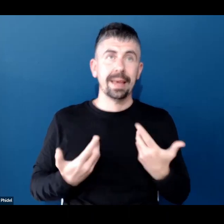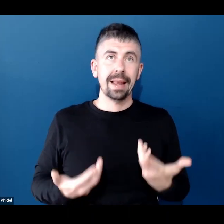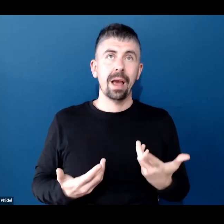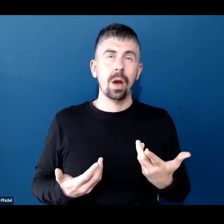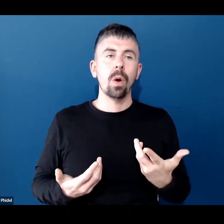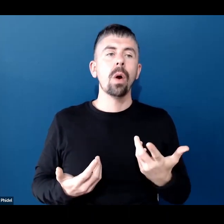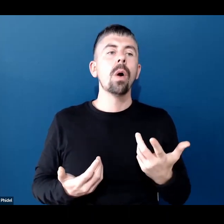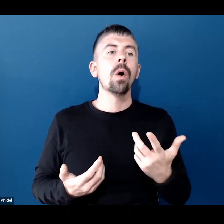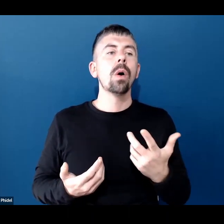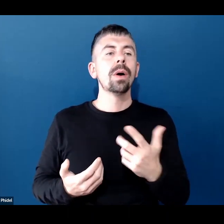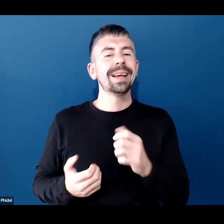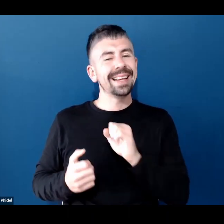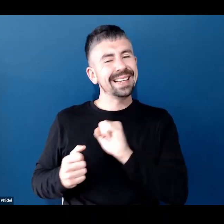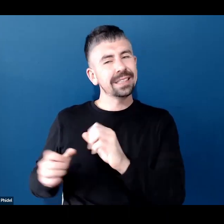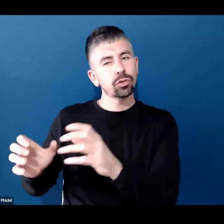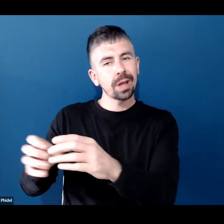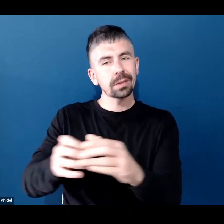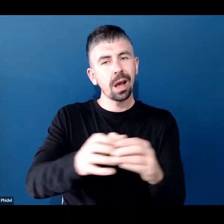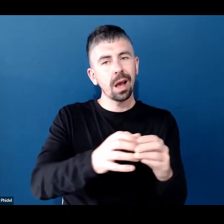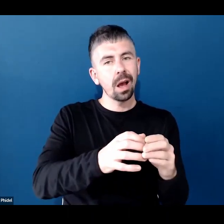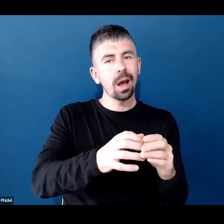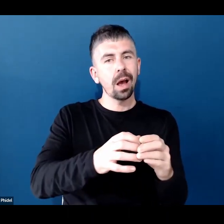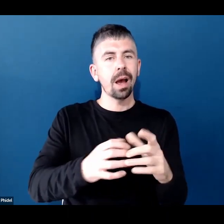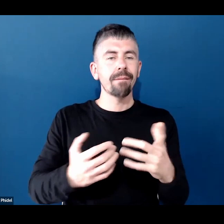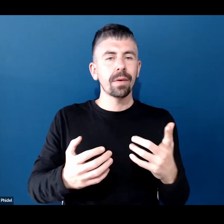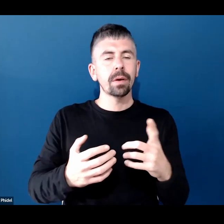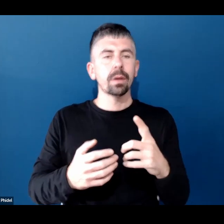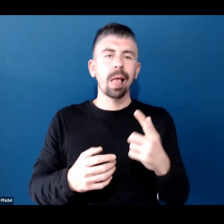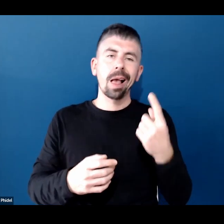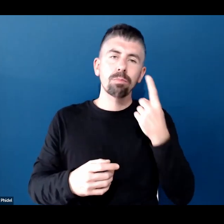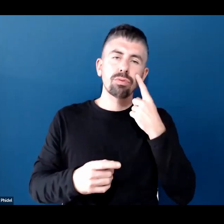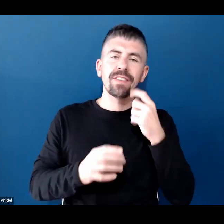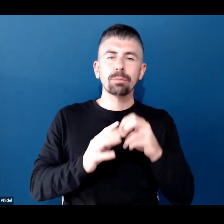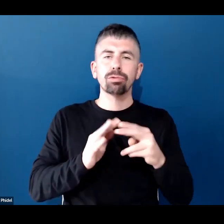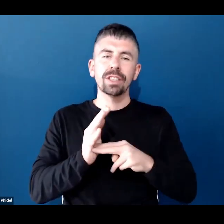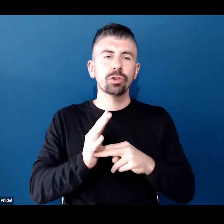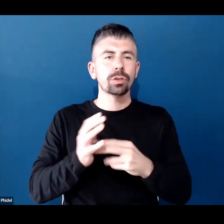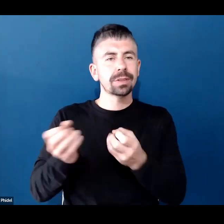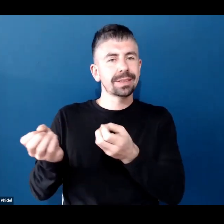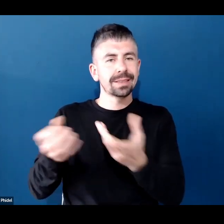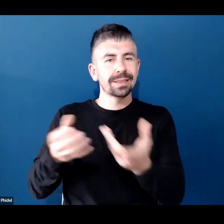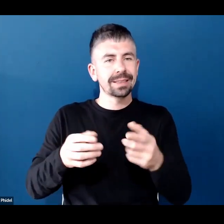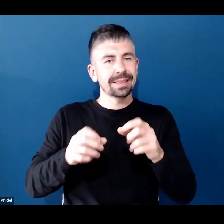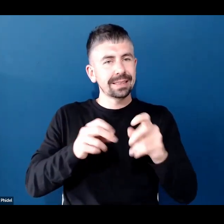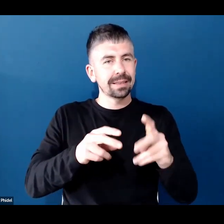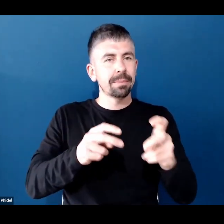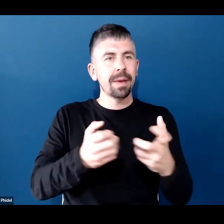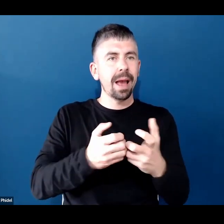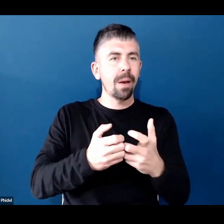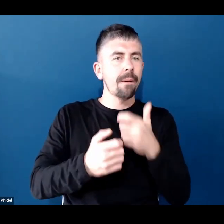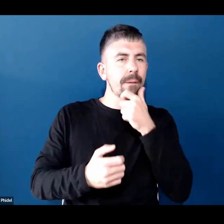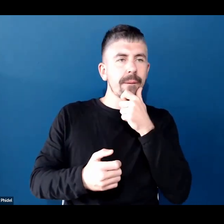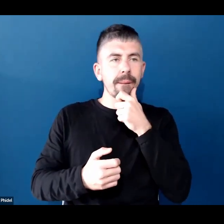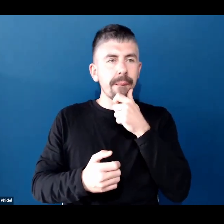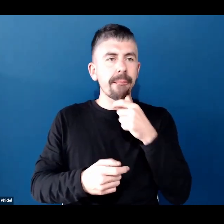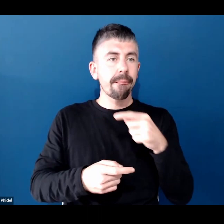is within each of these sectors, these provisioning systems, as we could think of them, to what extent are we actually provisioning the satisfaction of